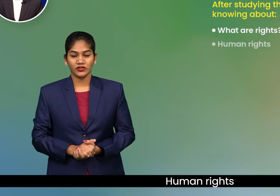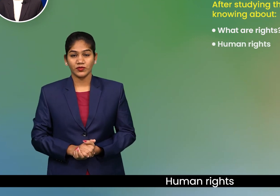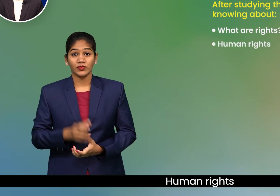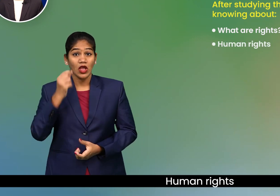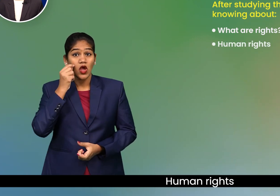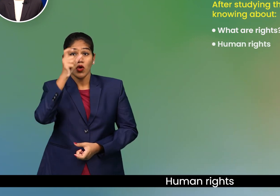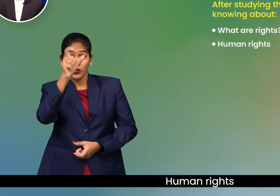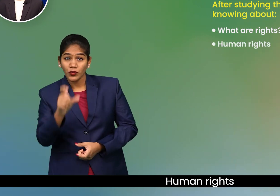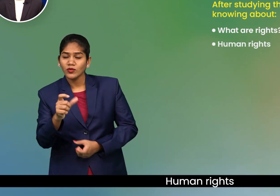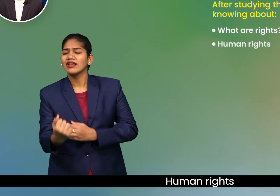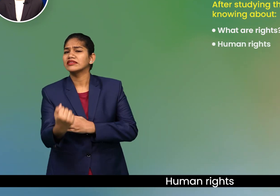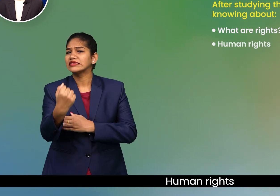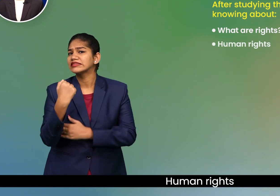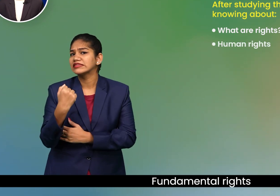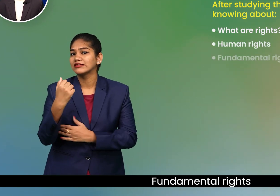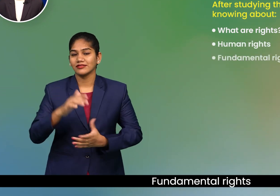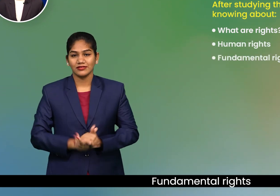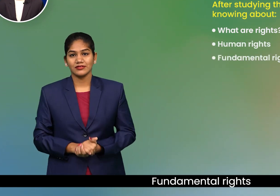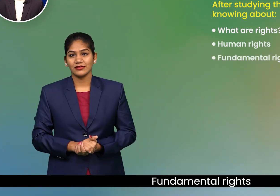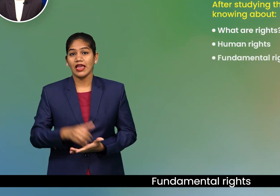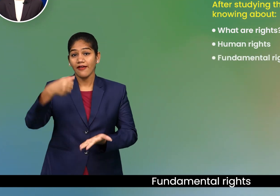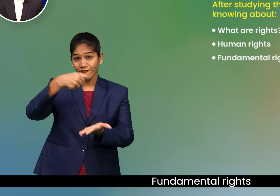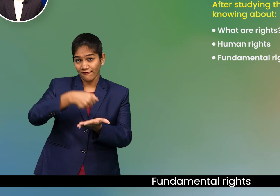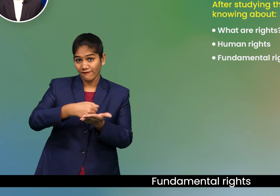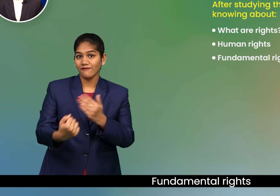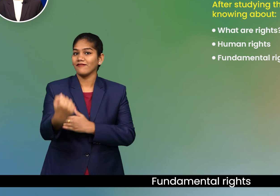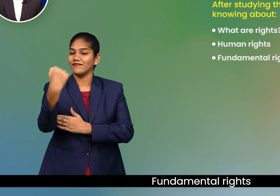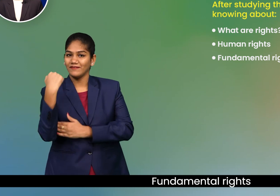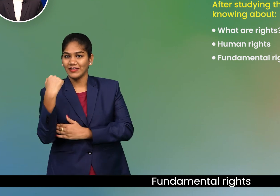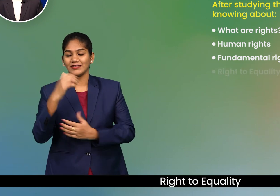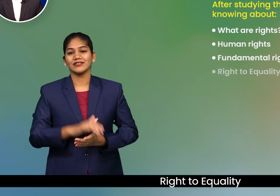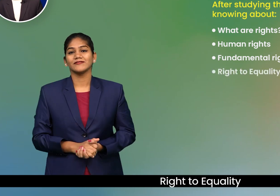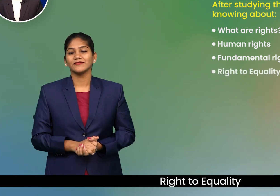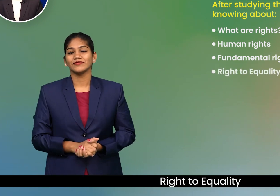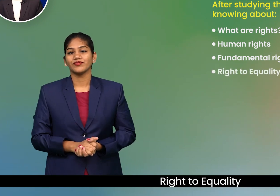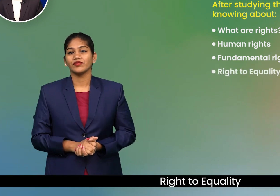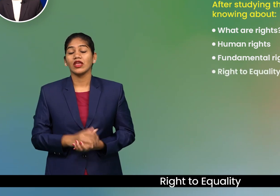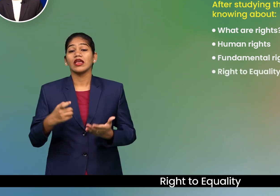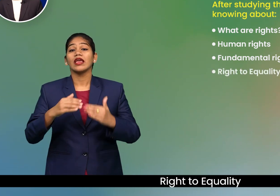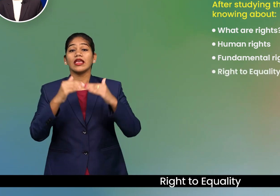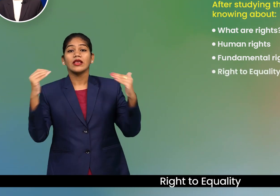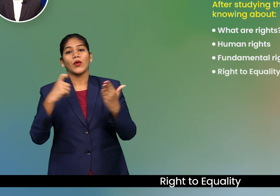Human rights, fundamental rights, right to equality,